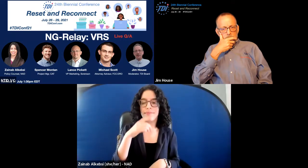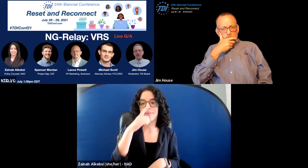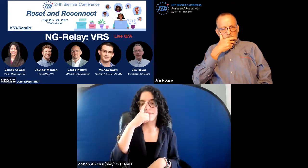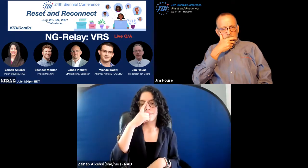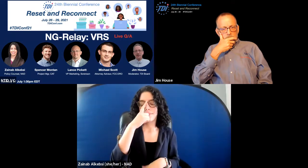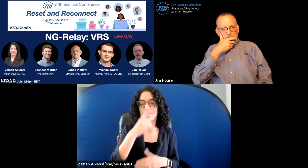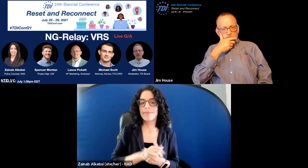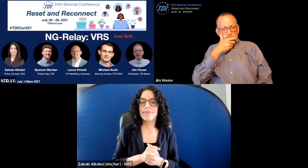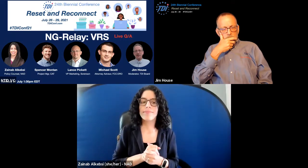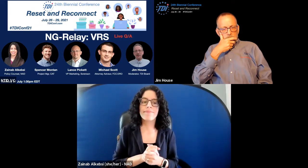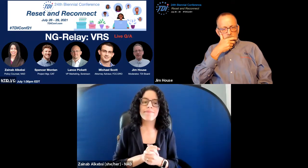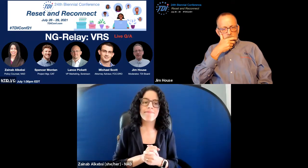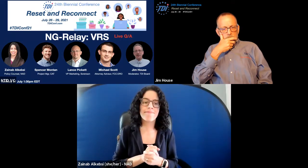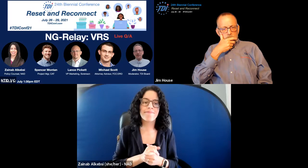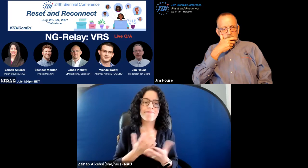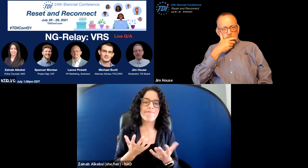us.